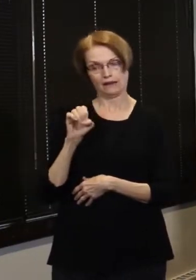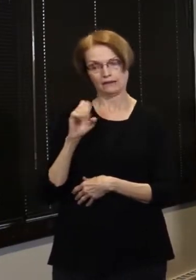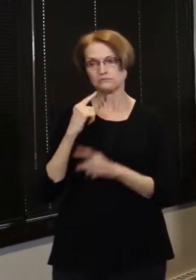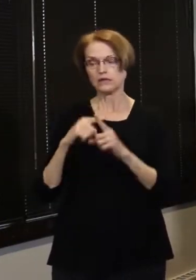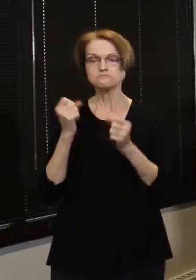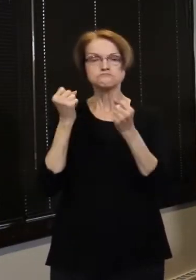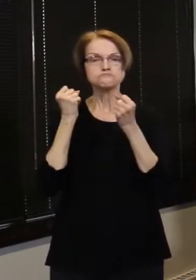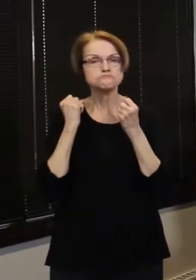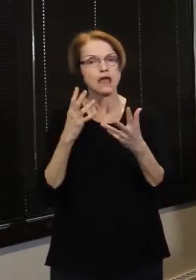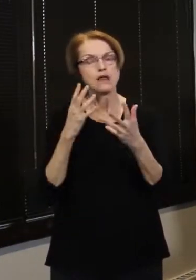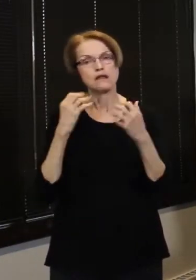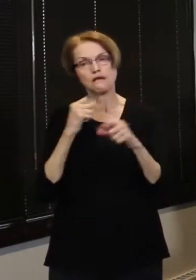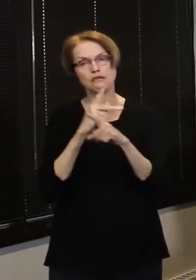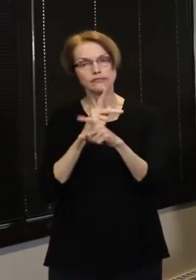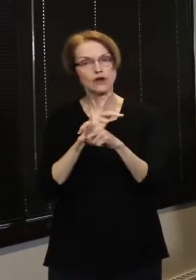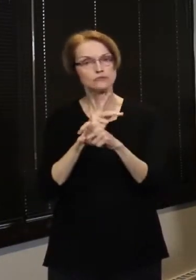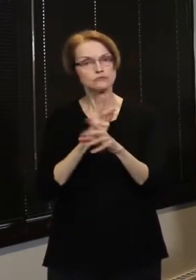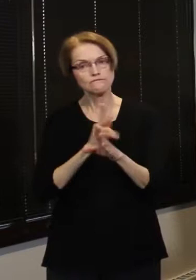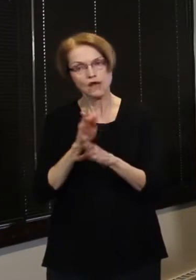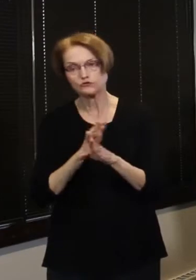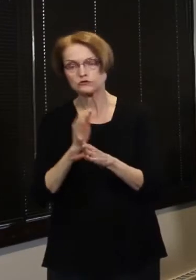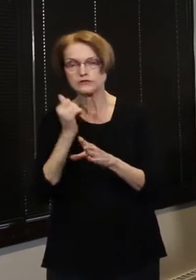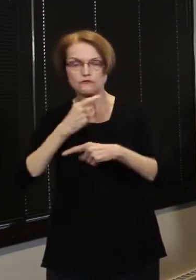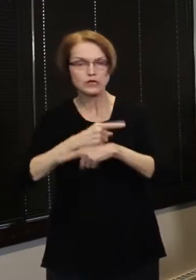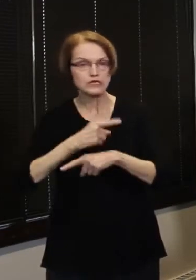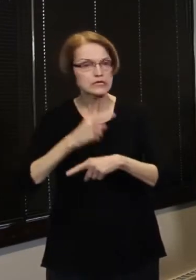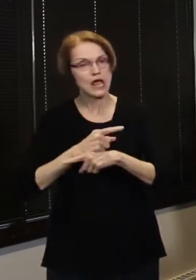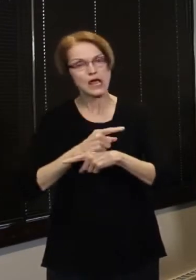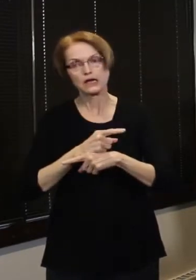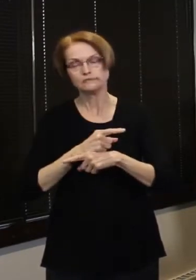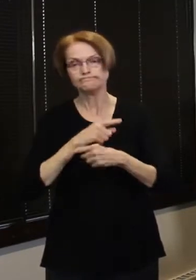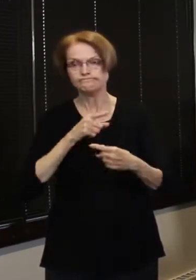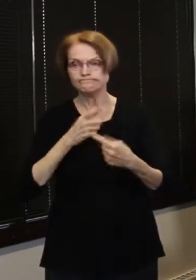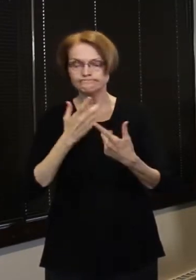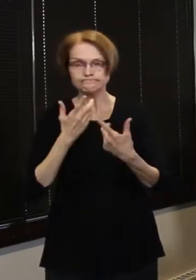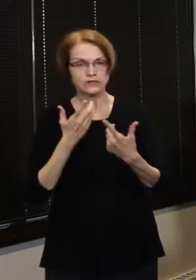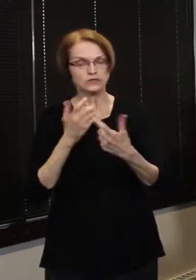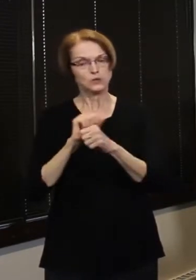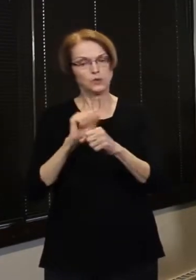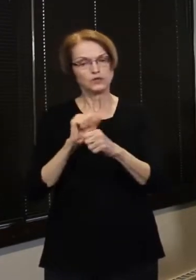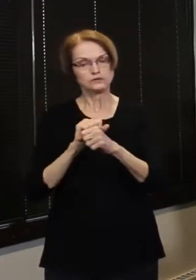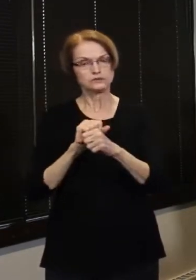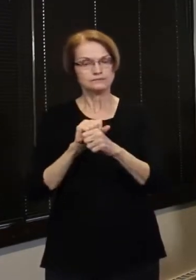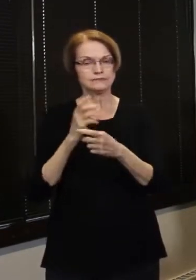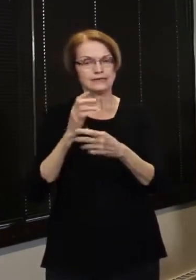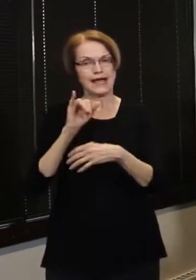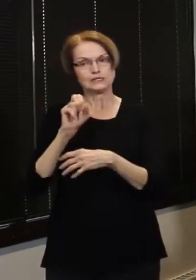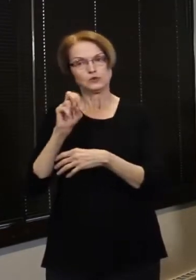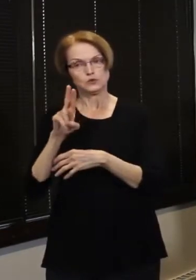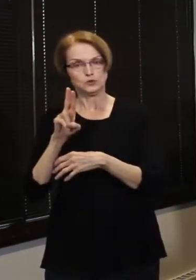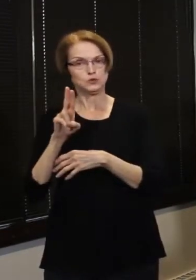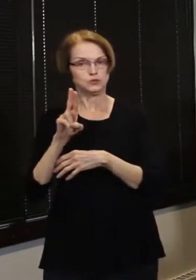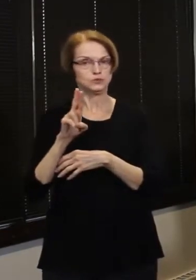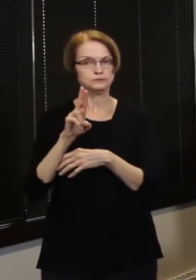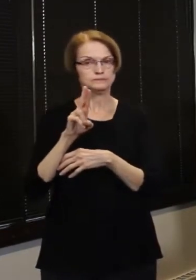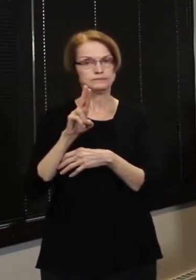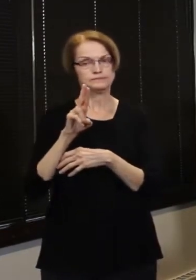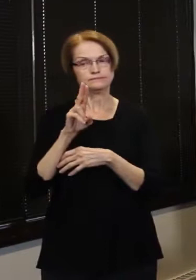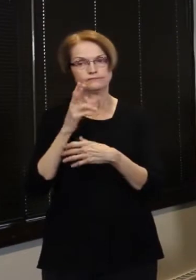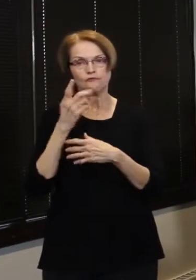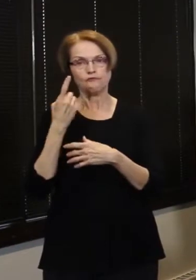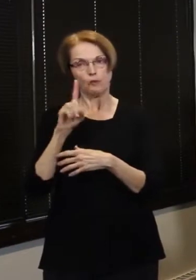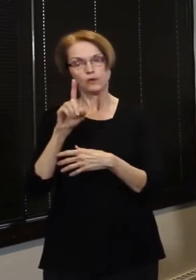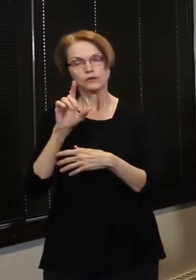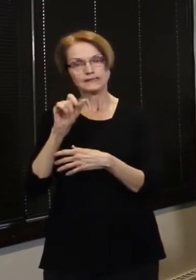each and every day. She works in the intensive care unit at SSM Health's St. Joseph Hospital in Lake St. Louis.